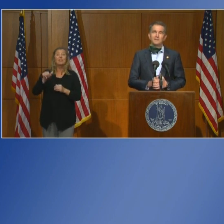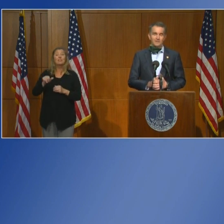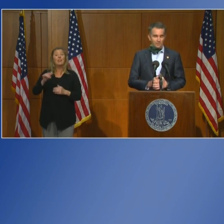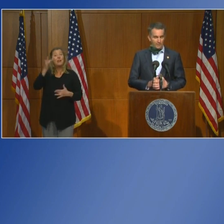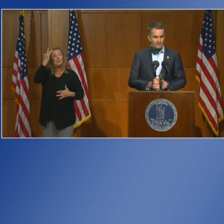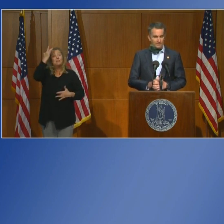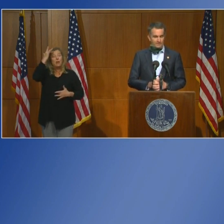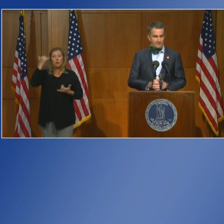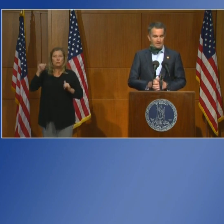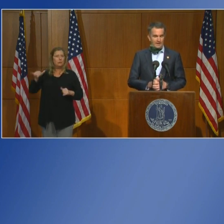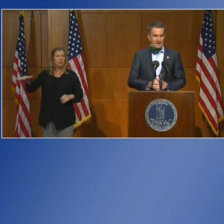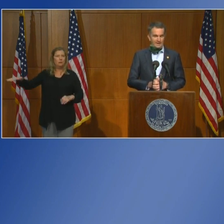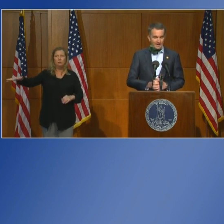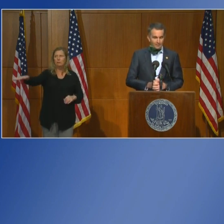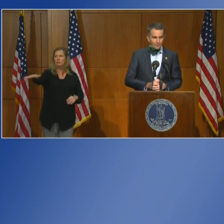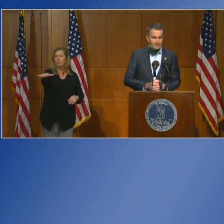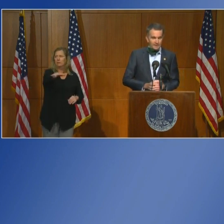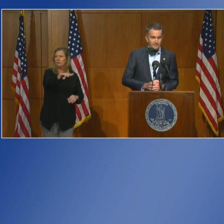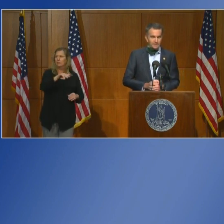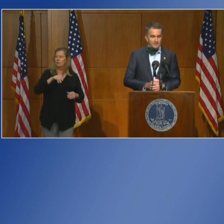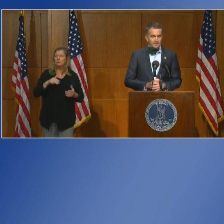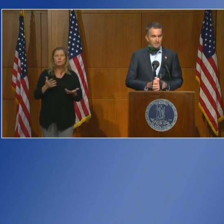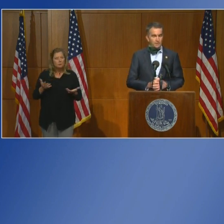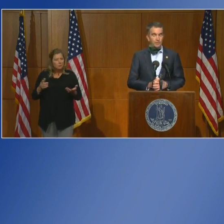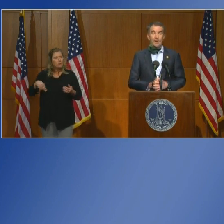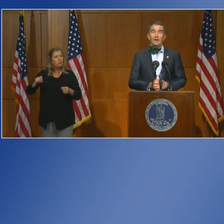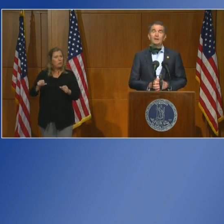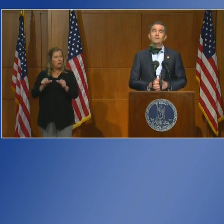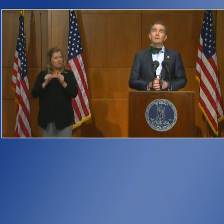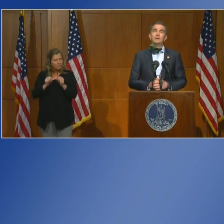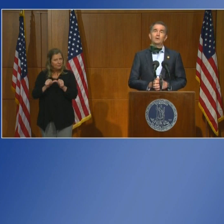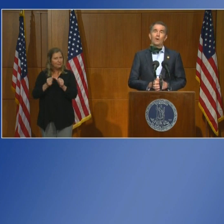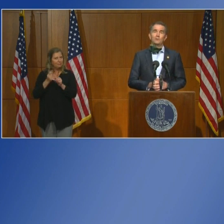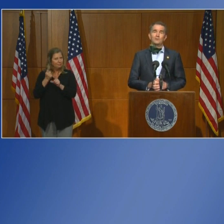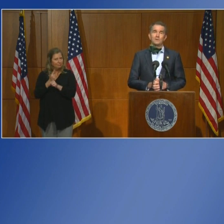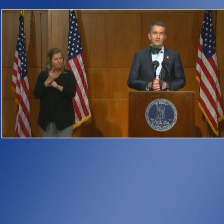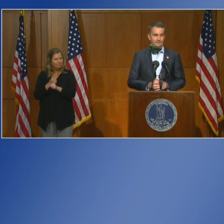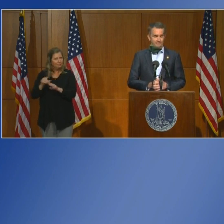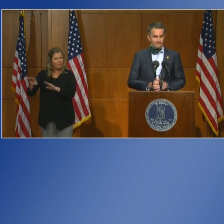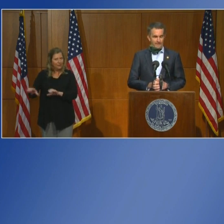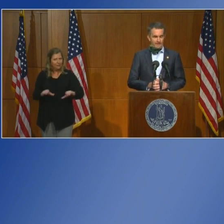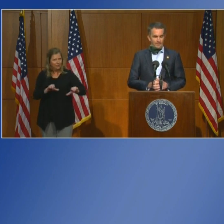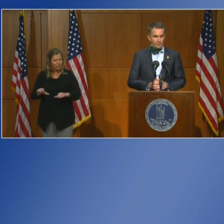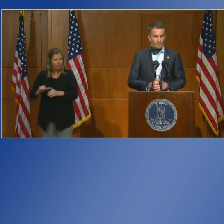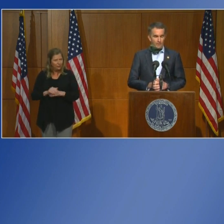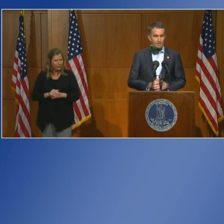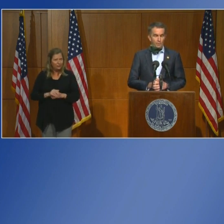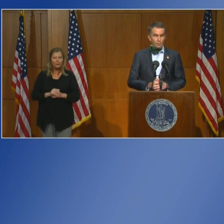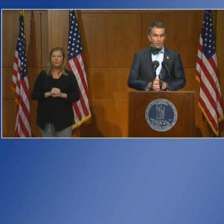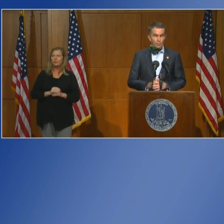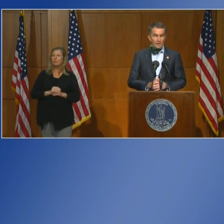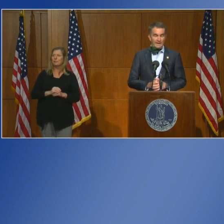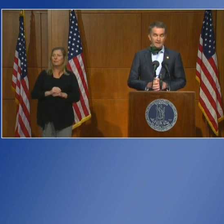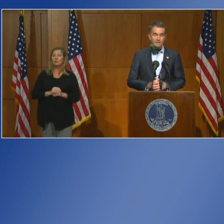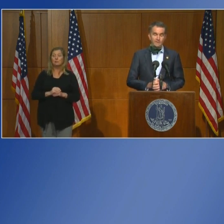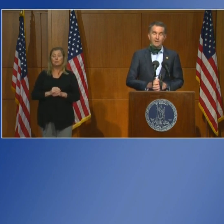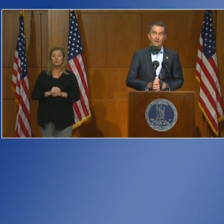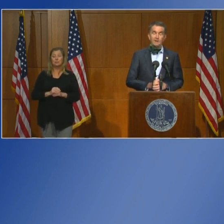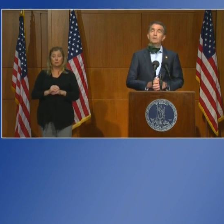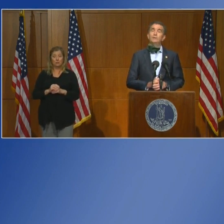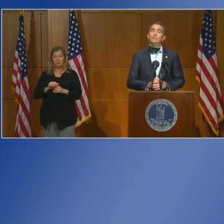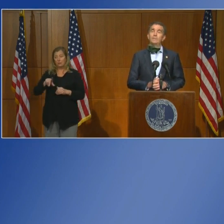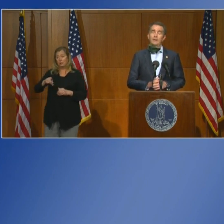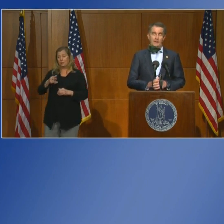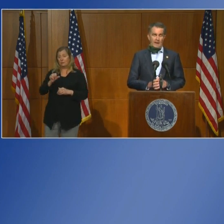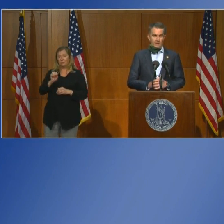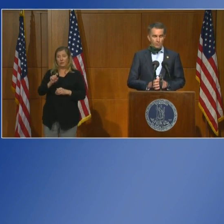is still with us, and everyone needs to continue to behave cautiously. We are 1 week into phase